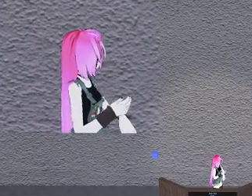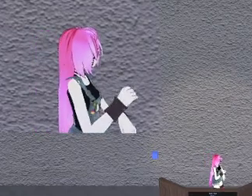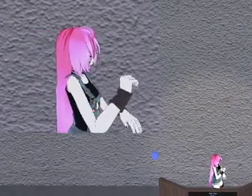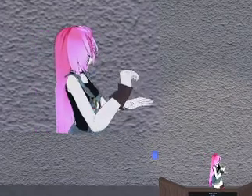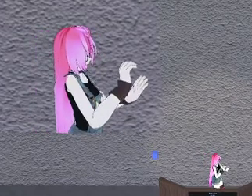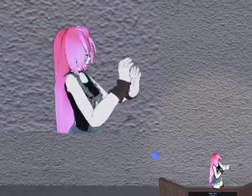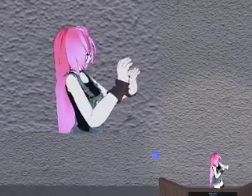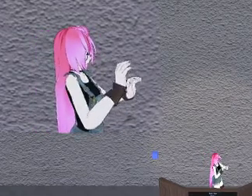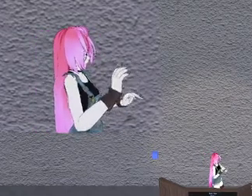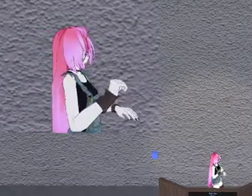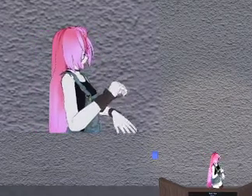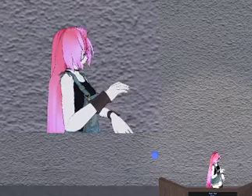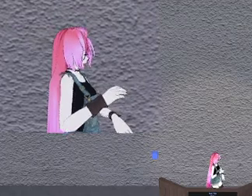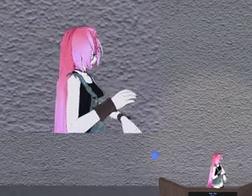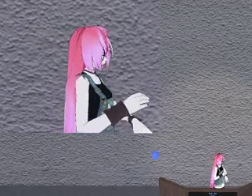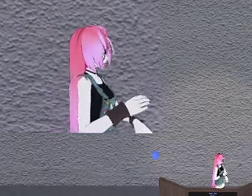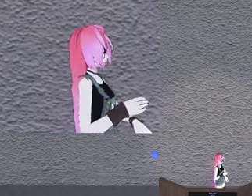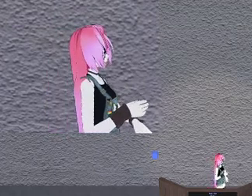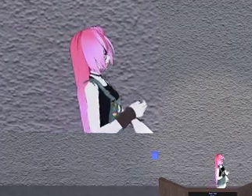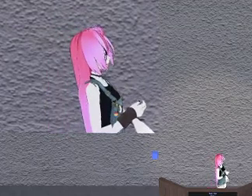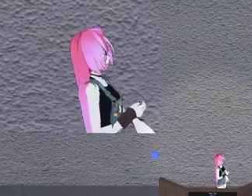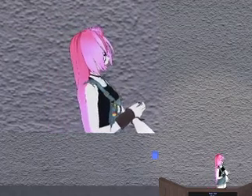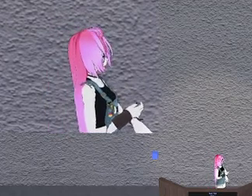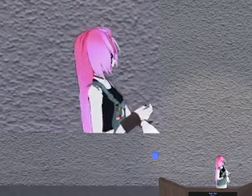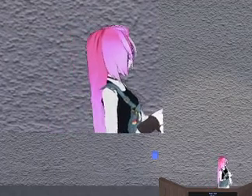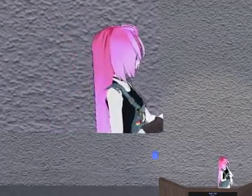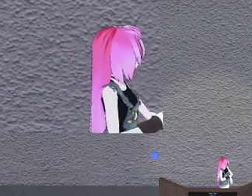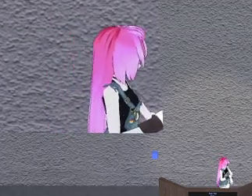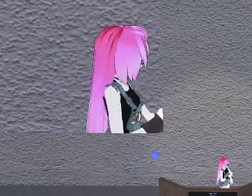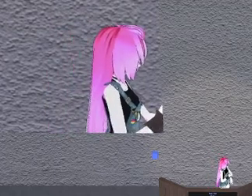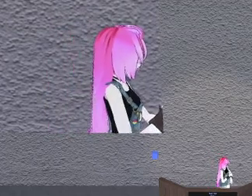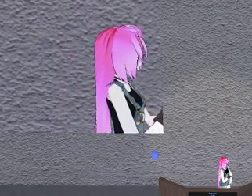sorry. Wait, could you restart? Hold on.